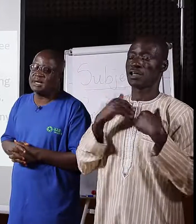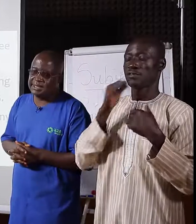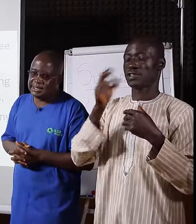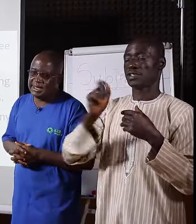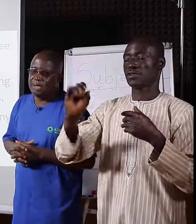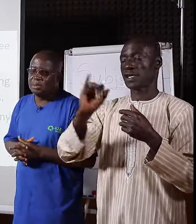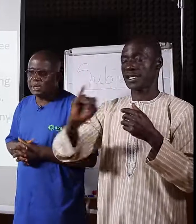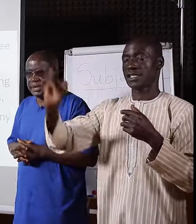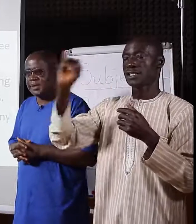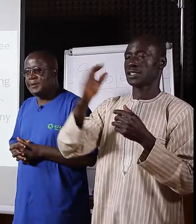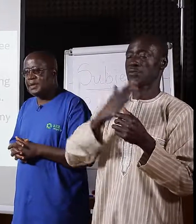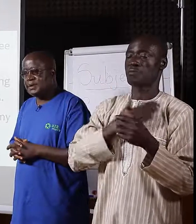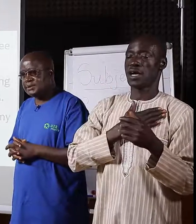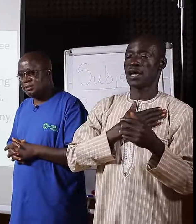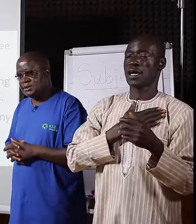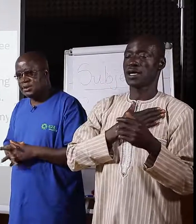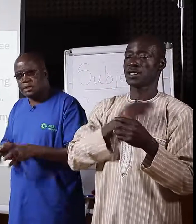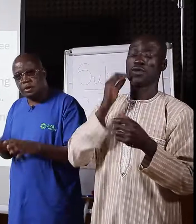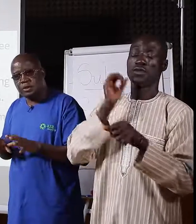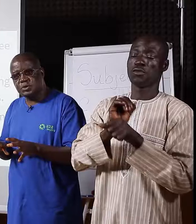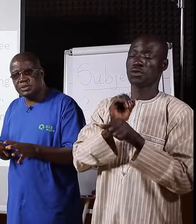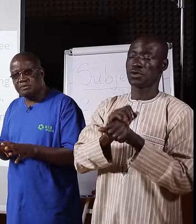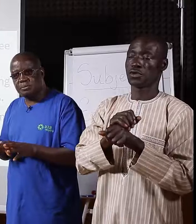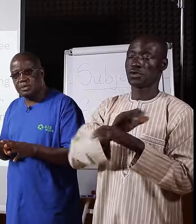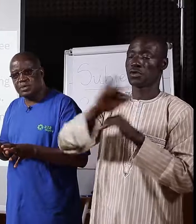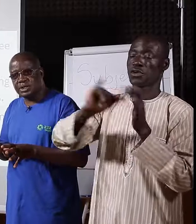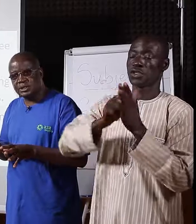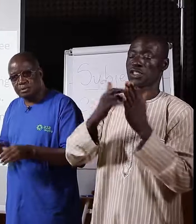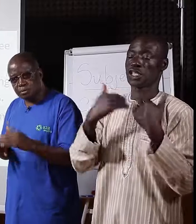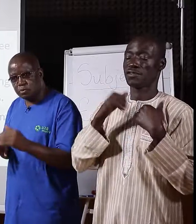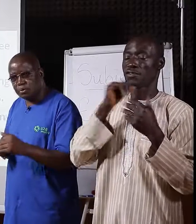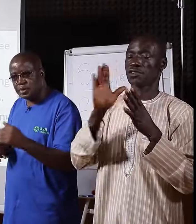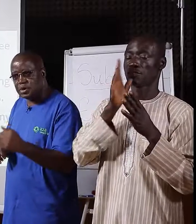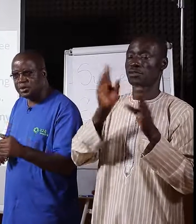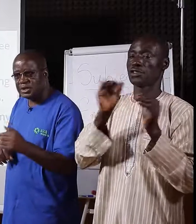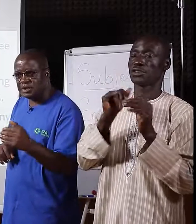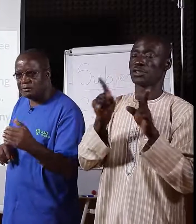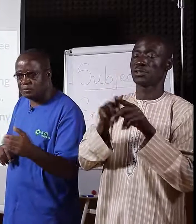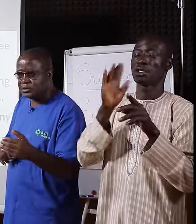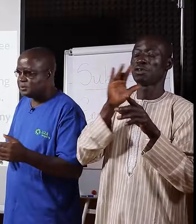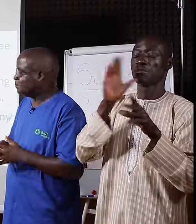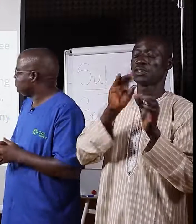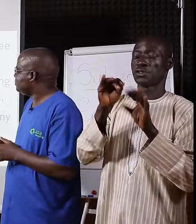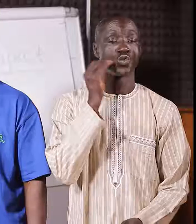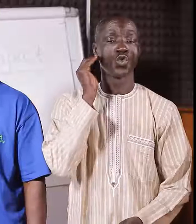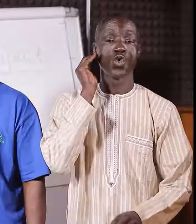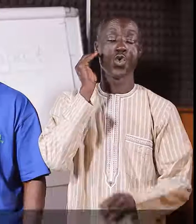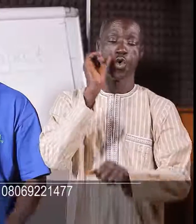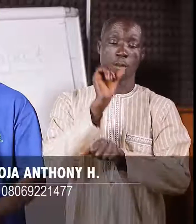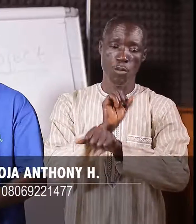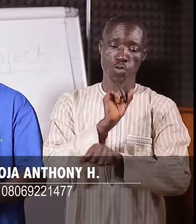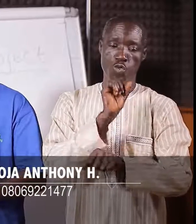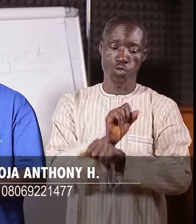have been writing my assignment. All these ones have not been done yet, but will be done in the future.